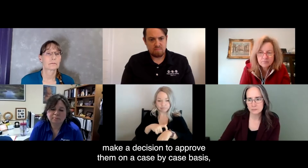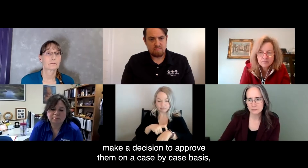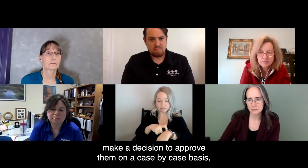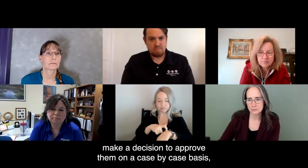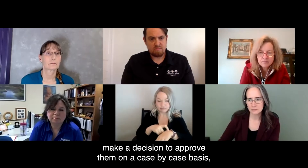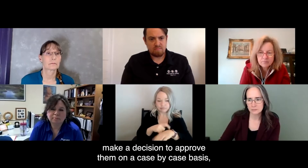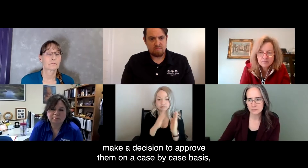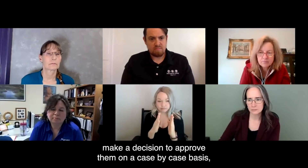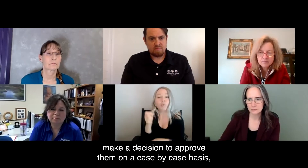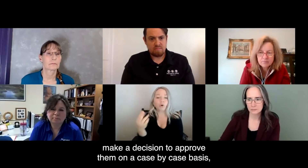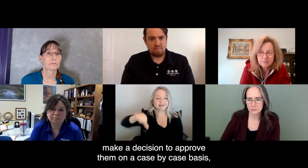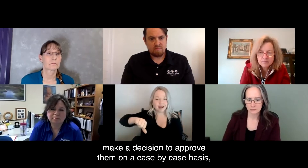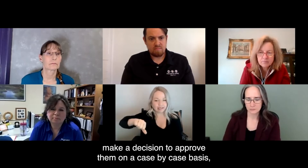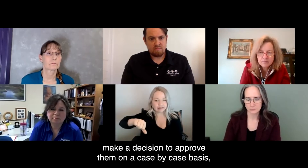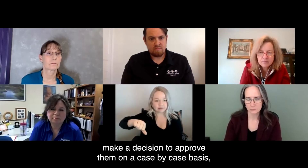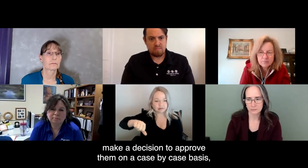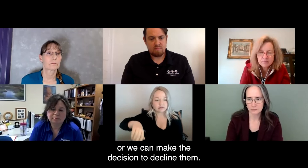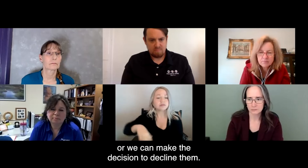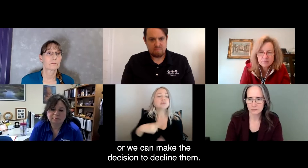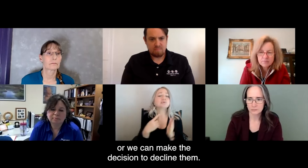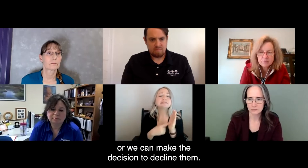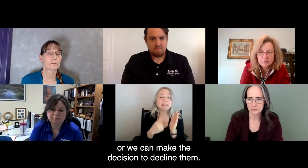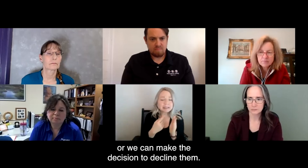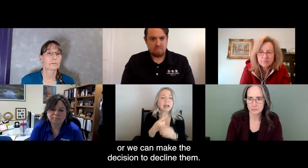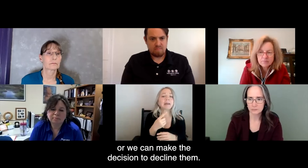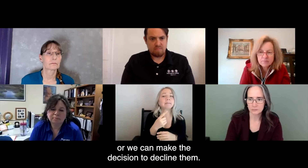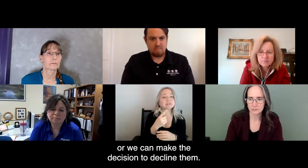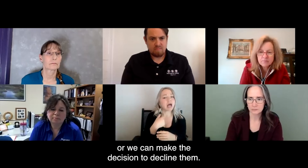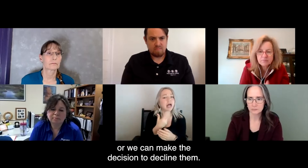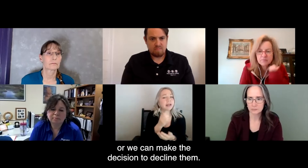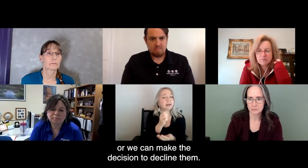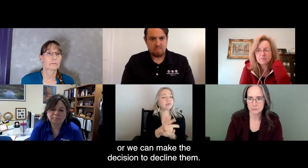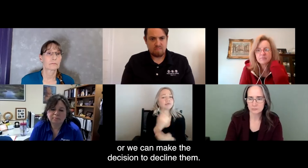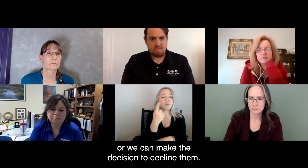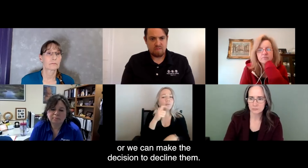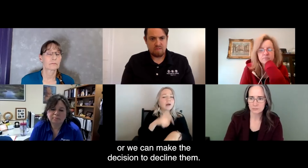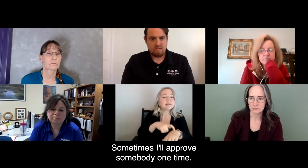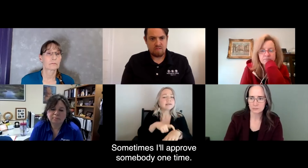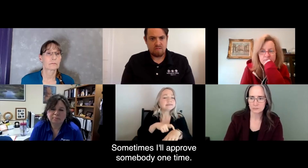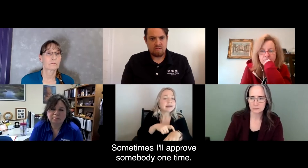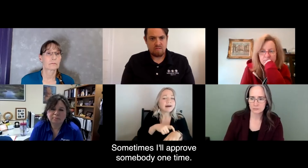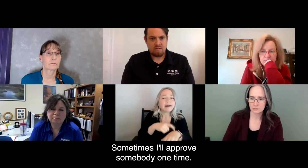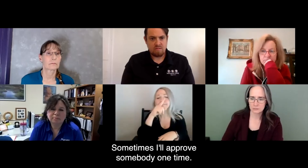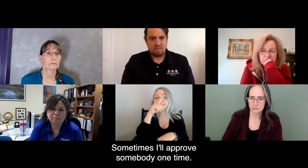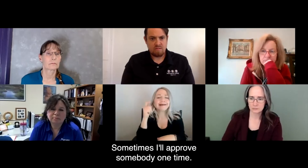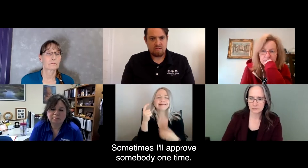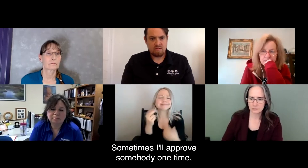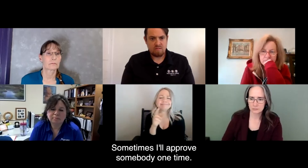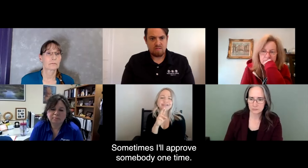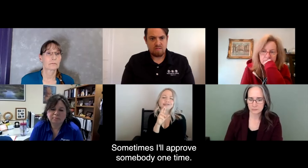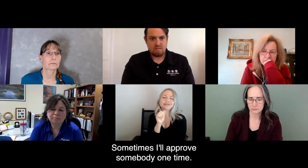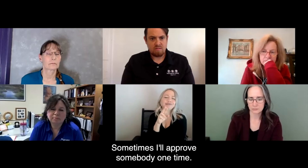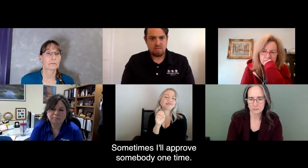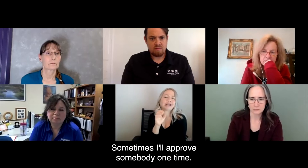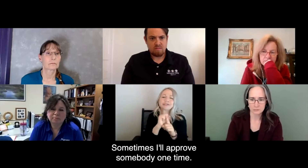a decision to approve them on a case-by-case basis, or we can make the decision to decline them. Sometimes I'll approve somebody